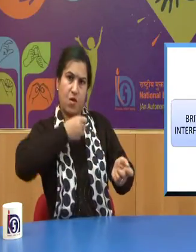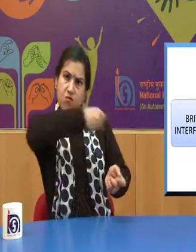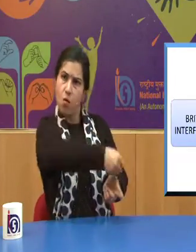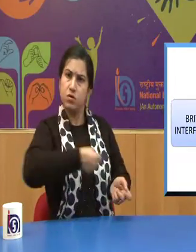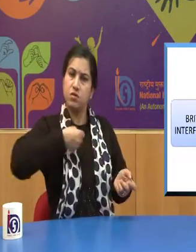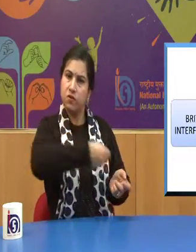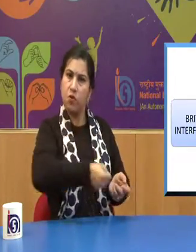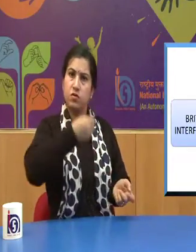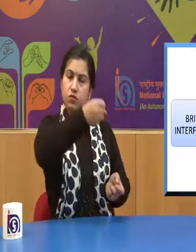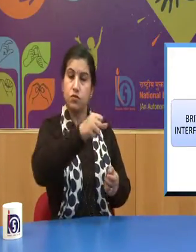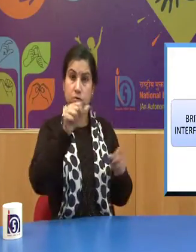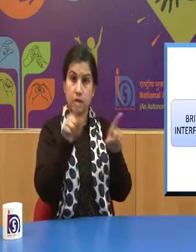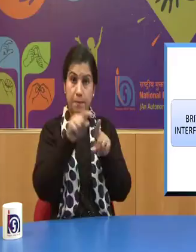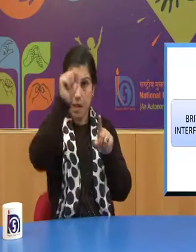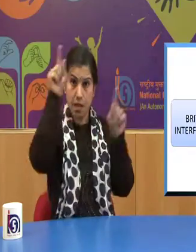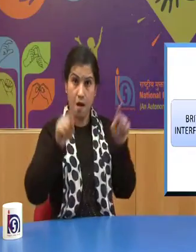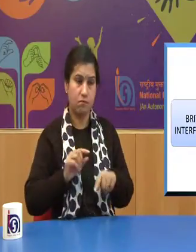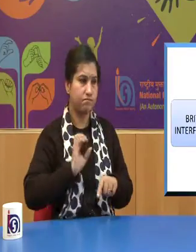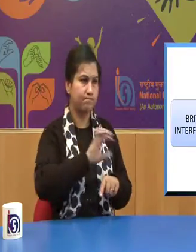in different parts of the country.